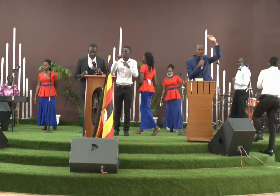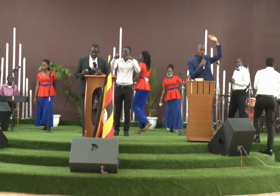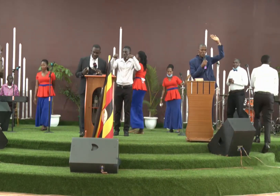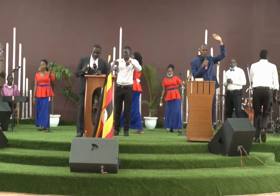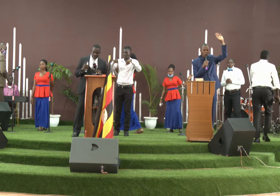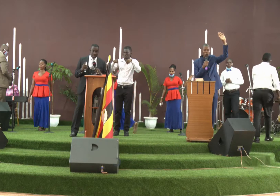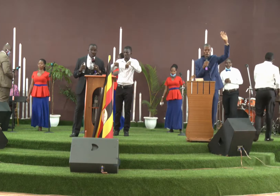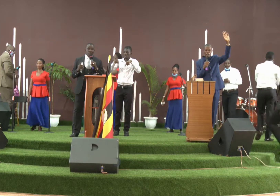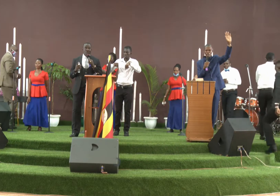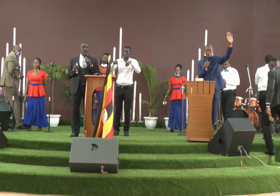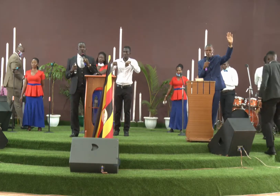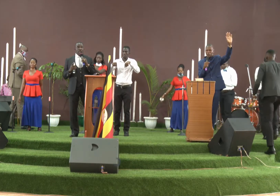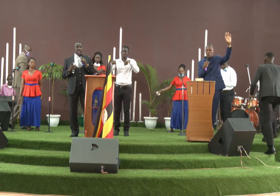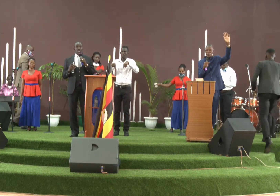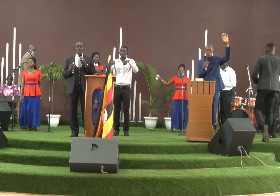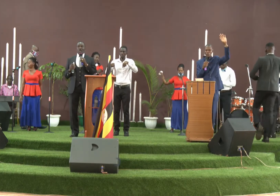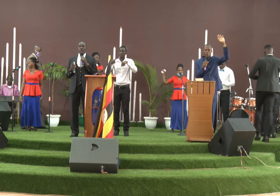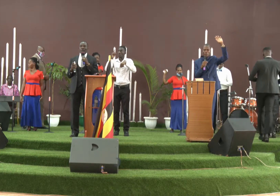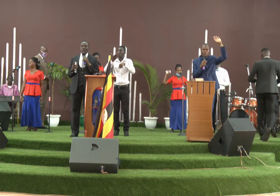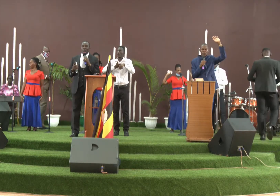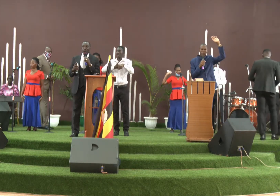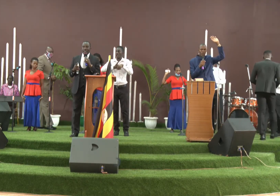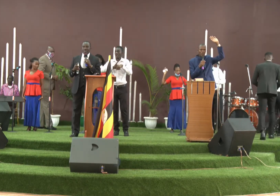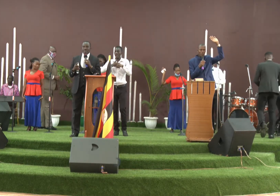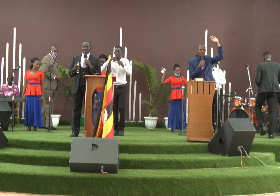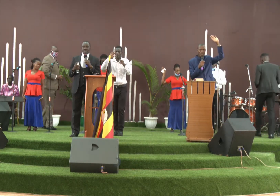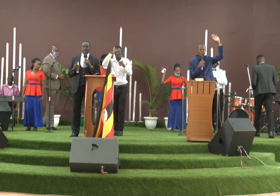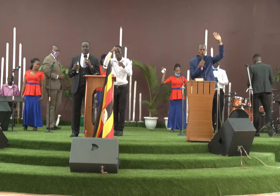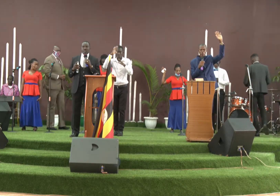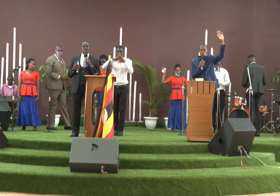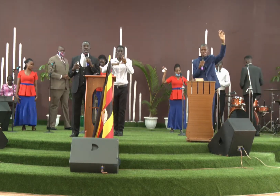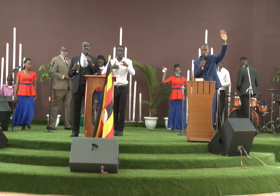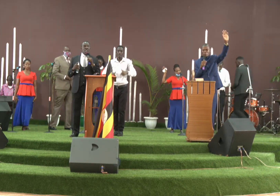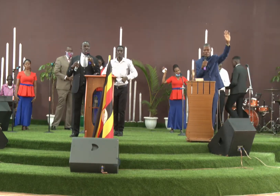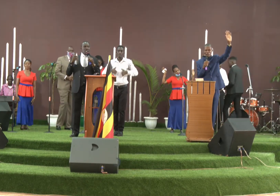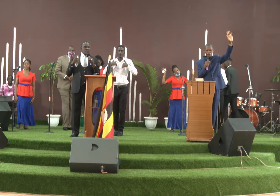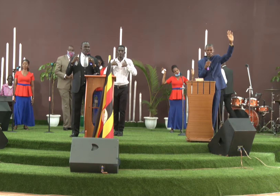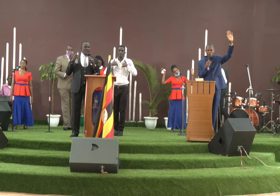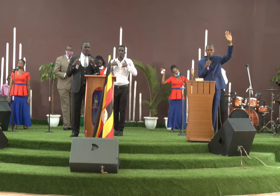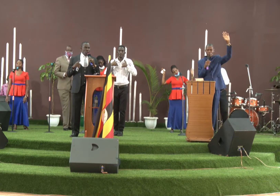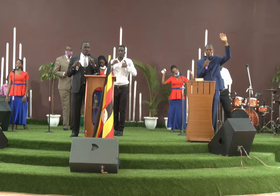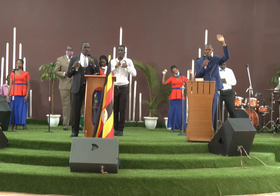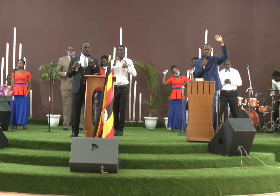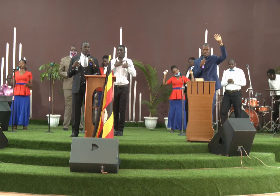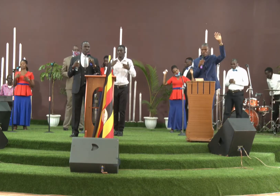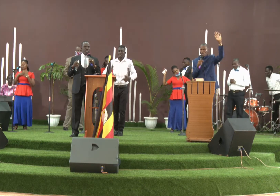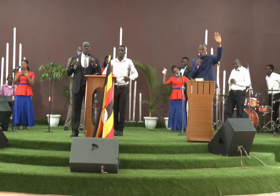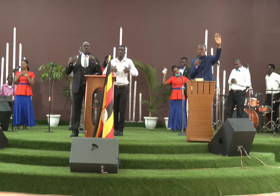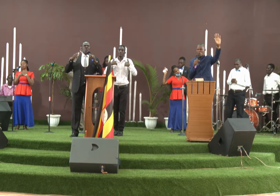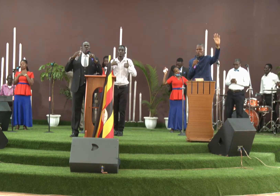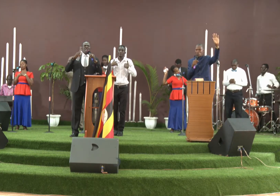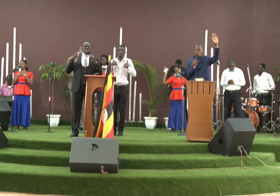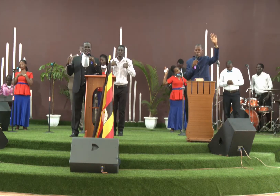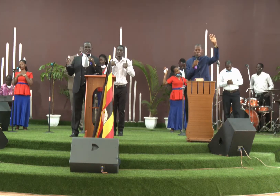leero. Olunaku lwa leero. Oyina ensonga ku bulamu bwange. Olina ensonga ku bulamu bwange. Ndi mulamu. Ndi